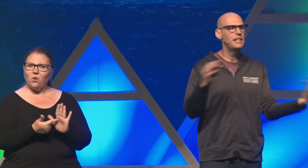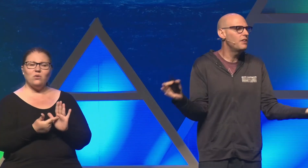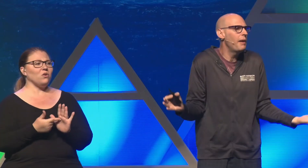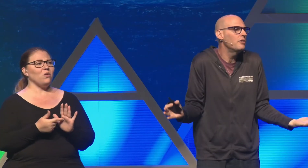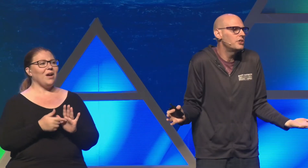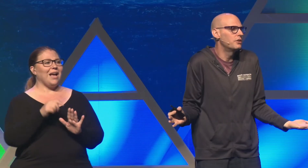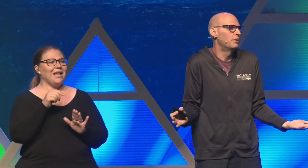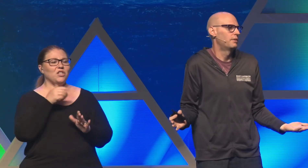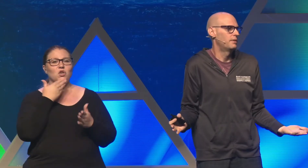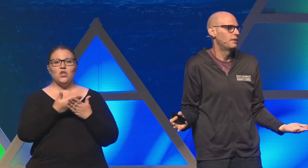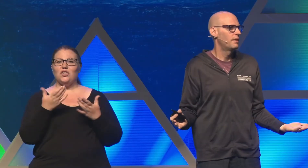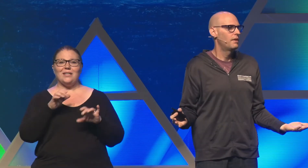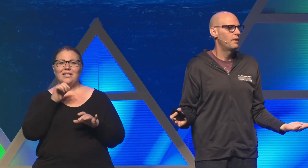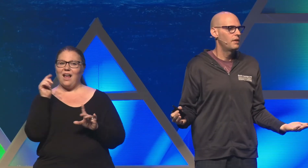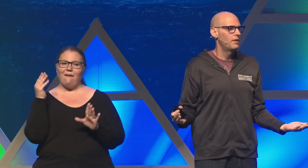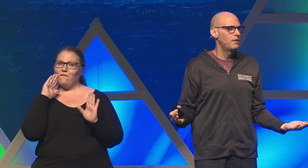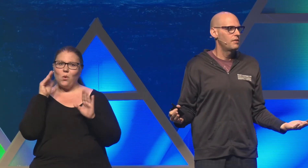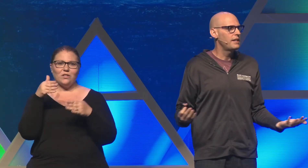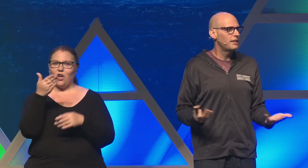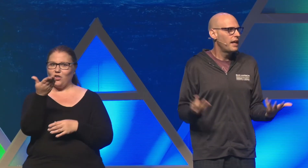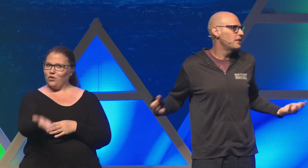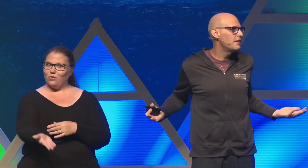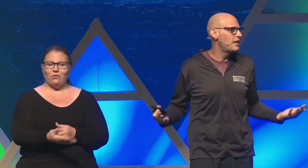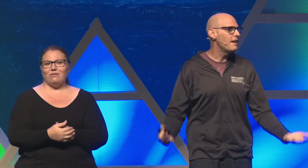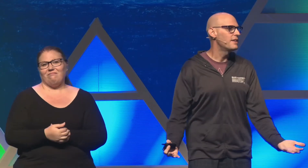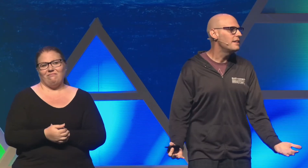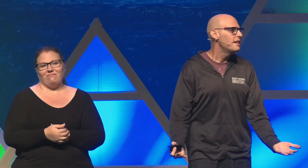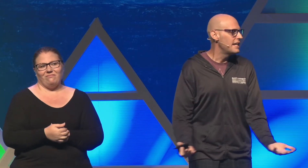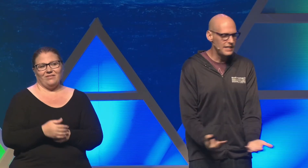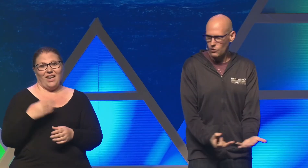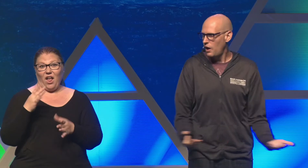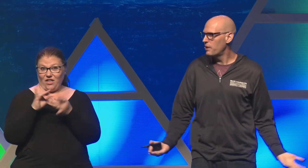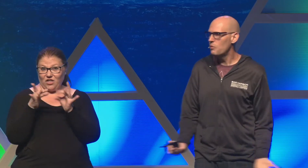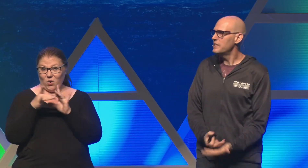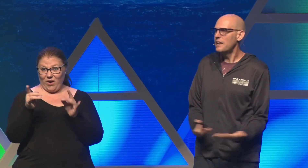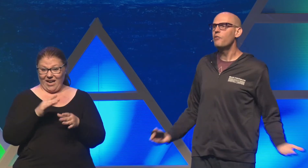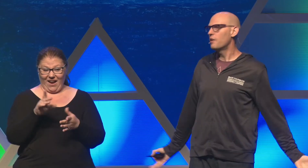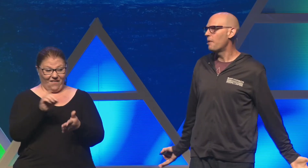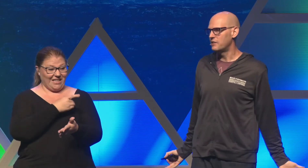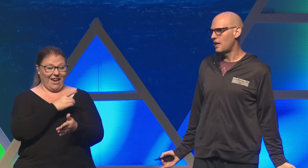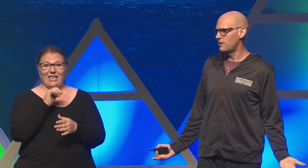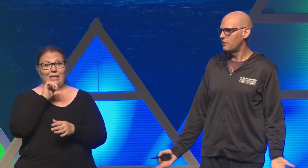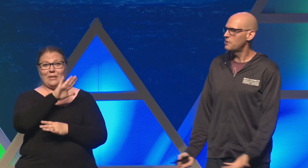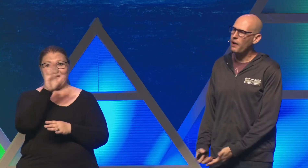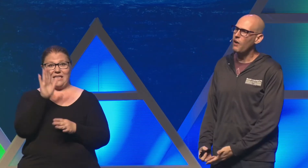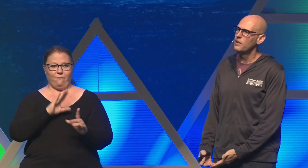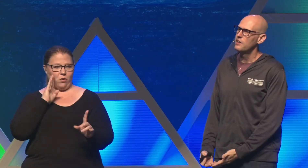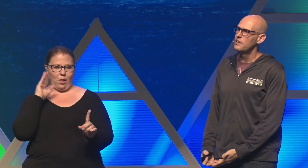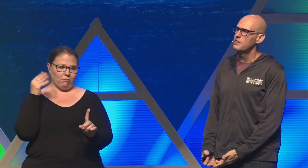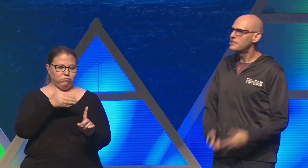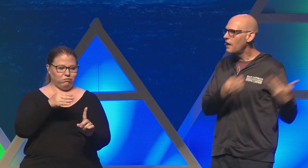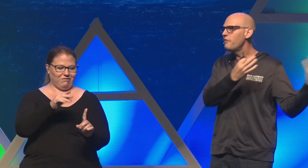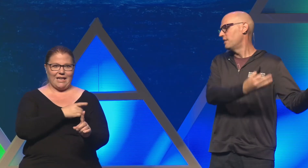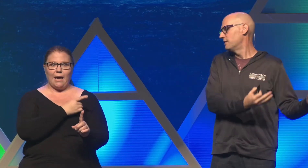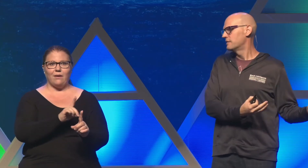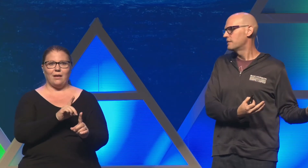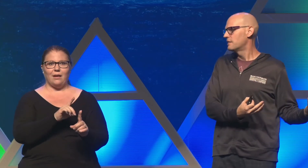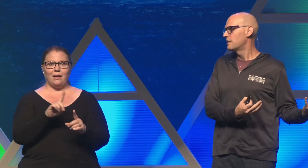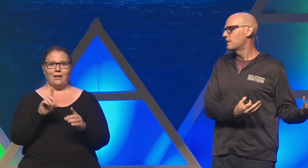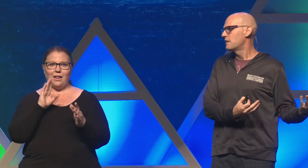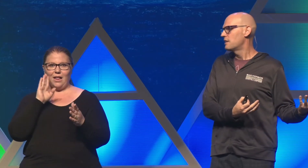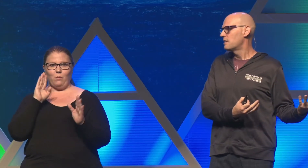this isn't even about you. Right? The legend of David and his whole upbringing, it was never about David. It was about Bathsheba.